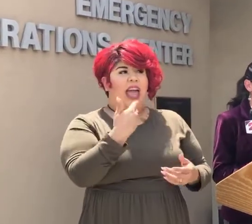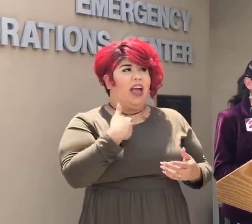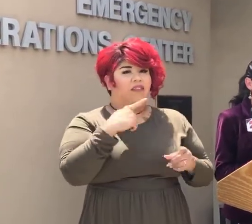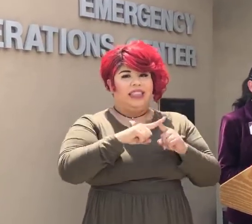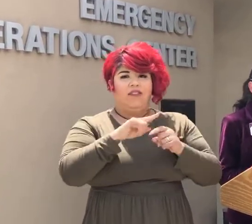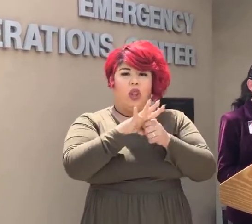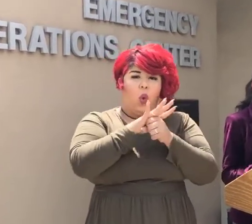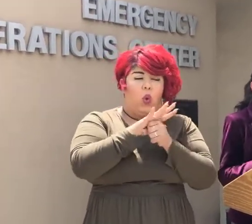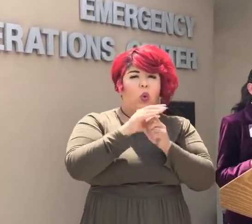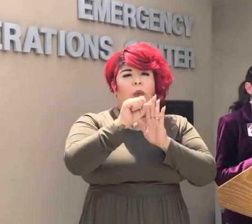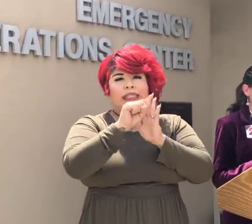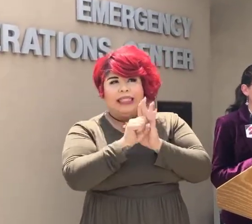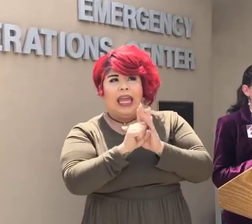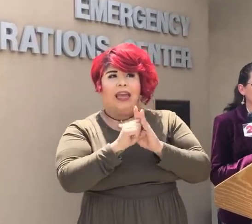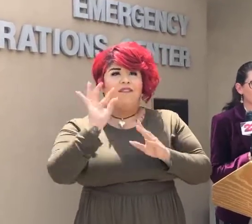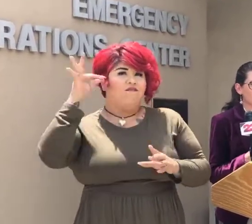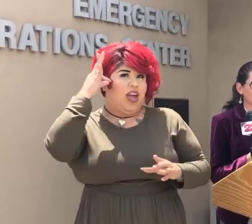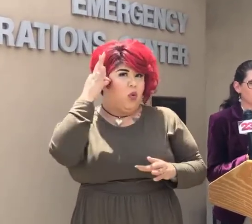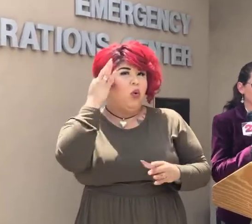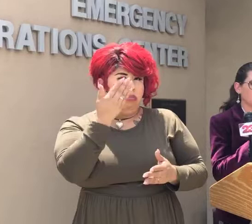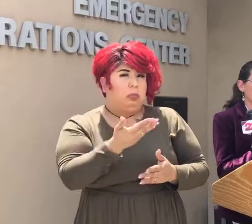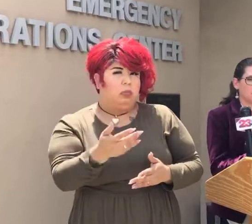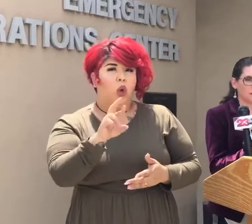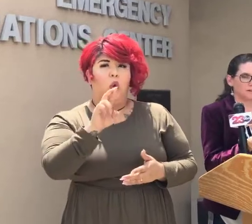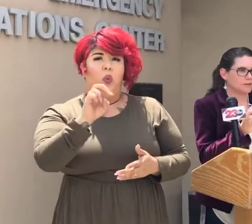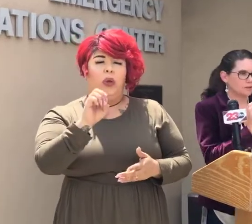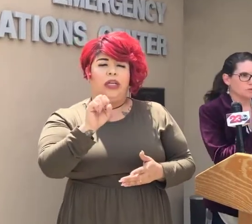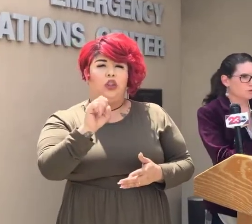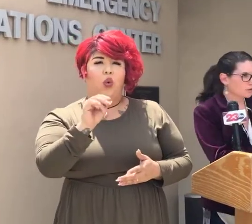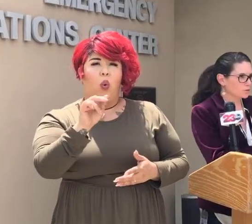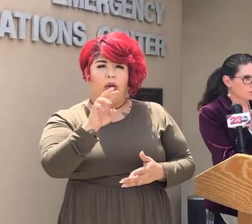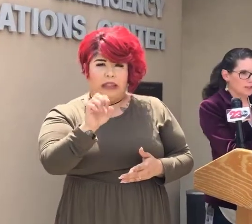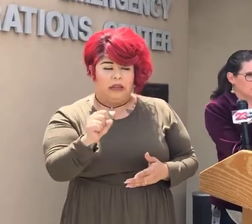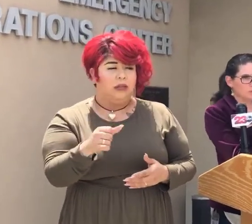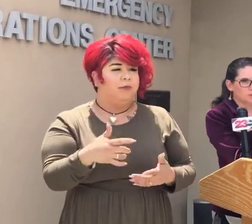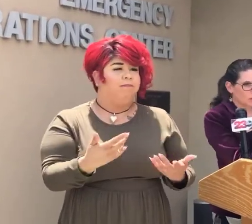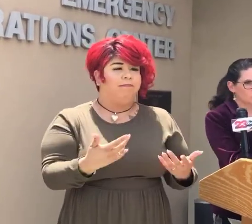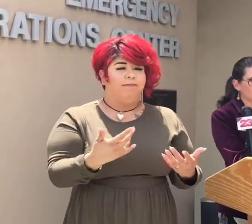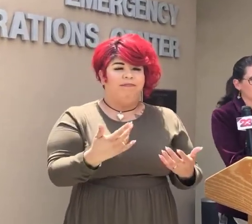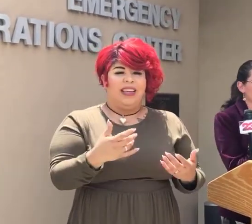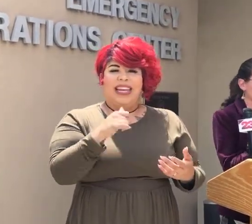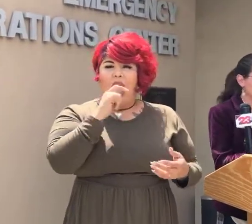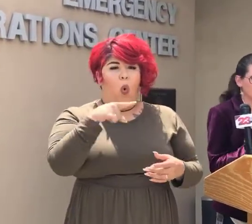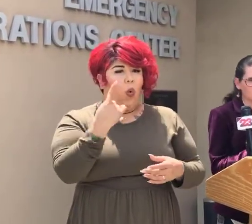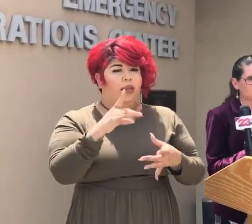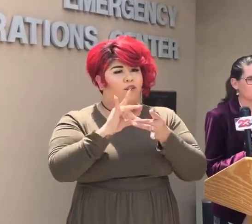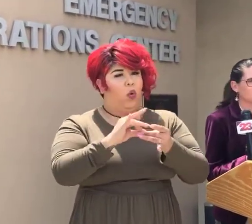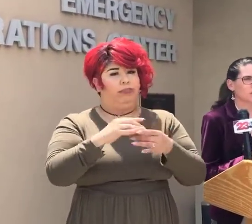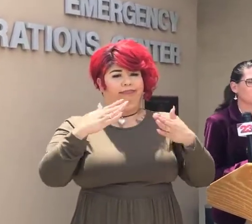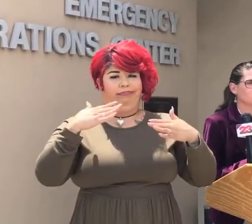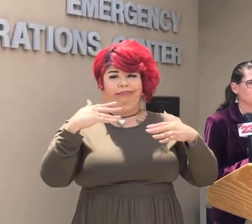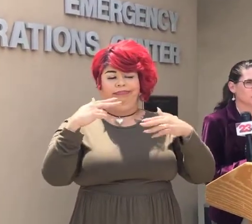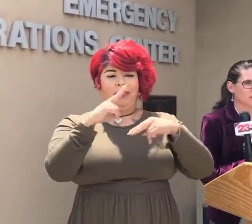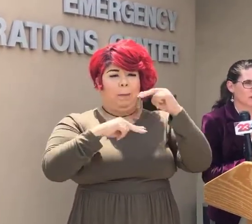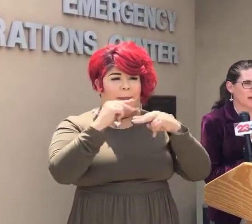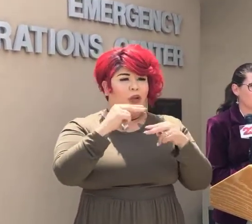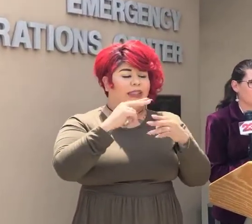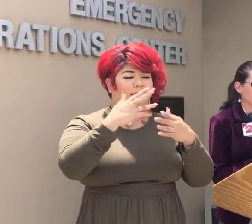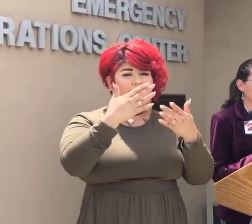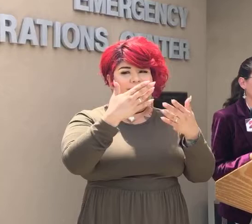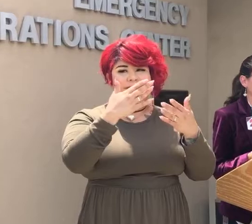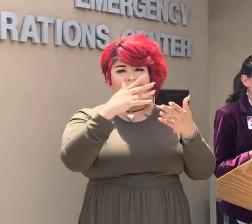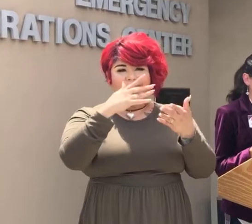and local resources, not just structural damage questions and city and county inspectors, but they're